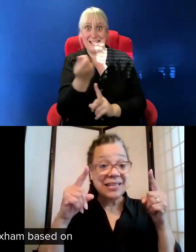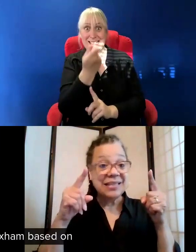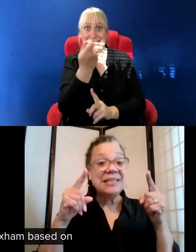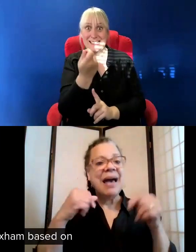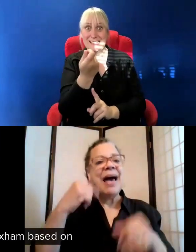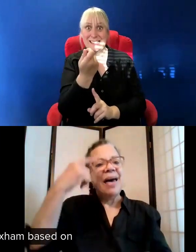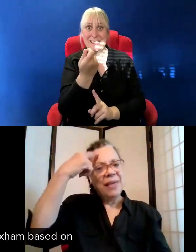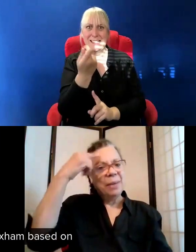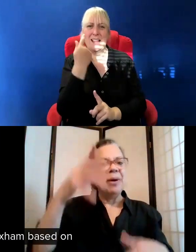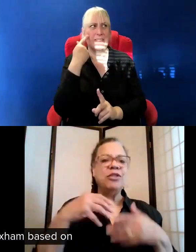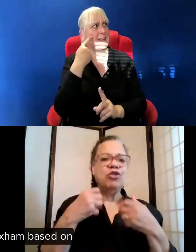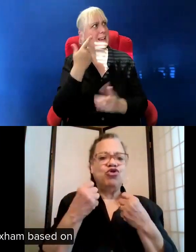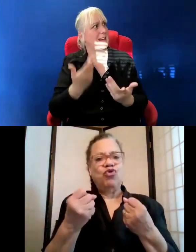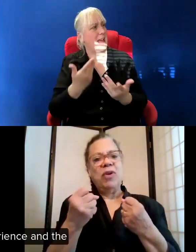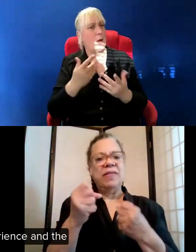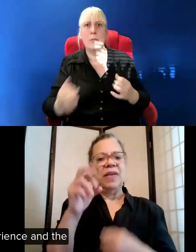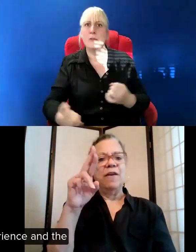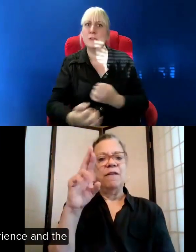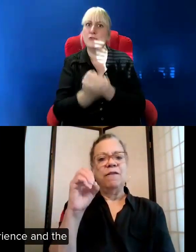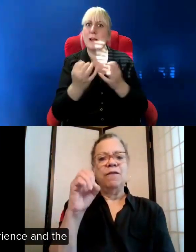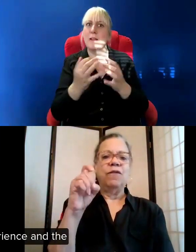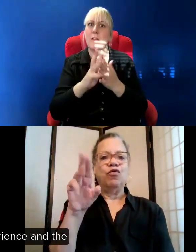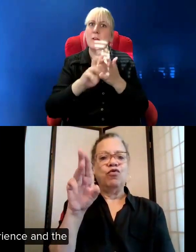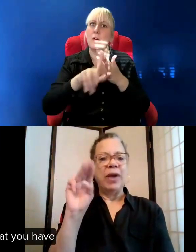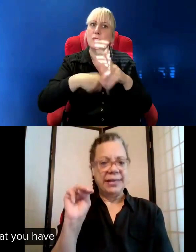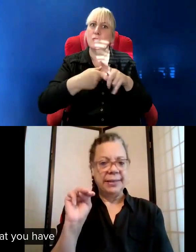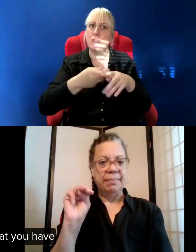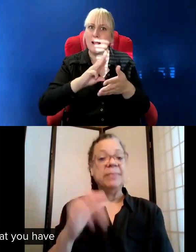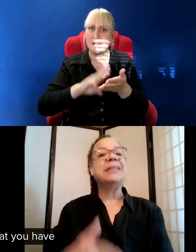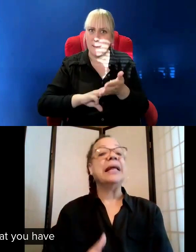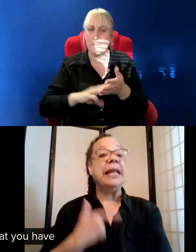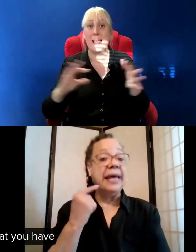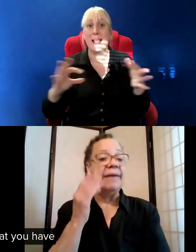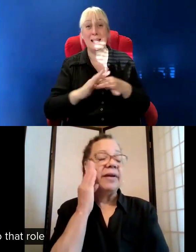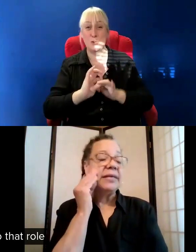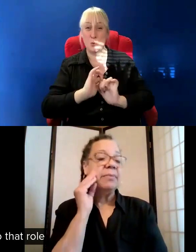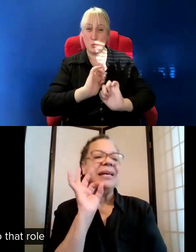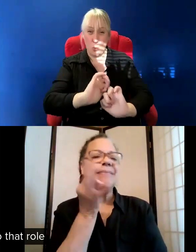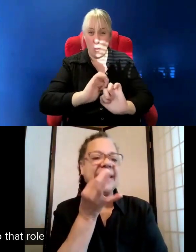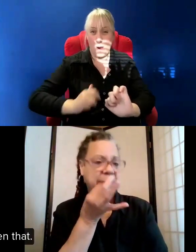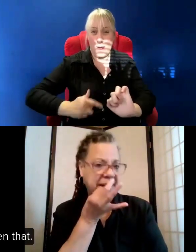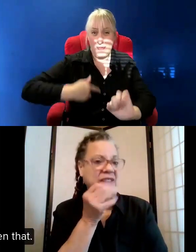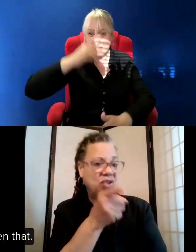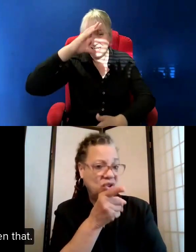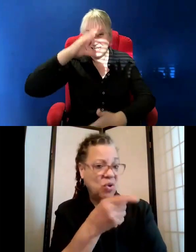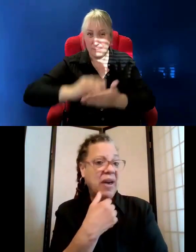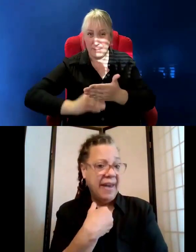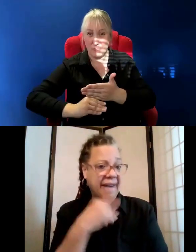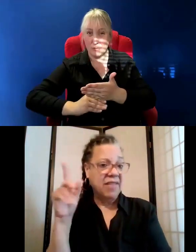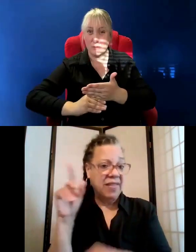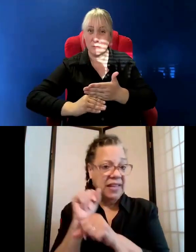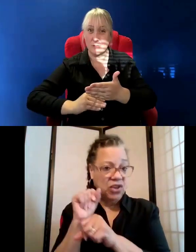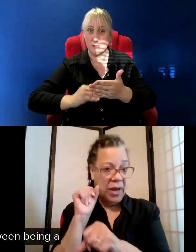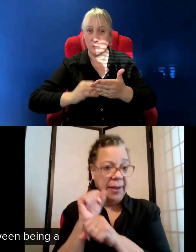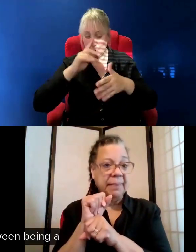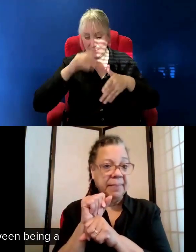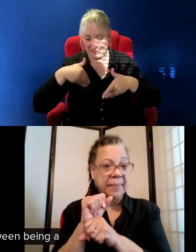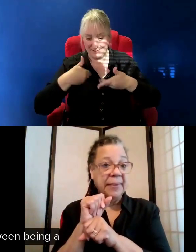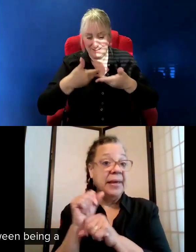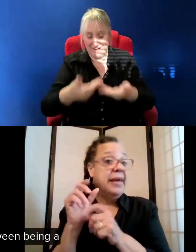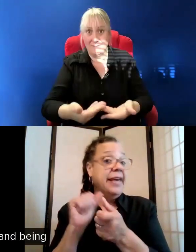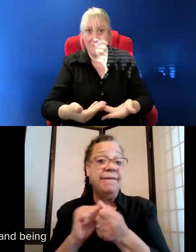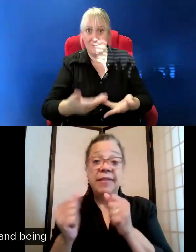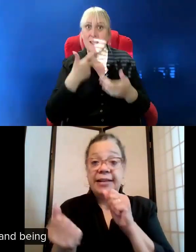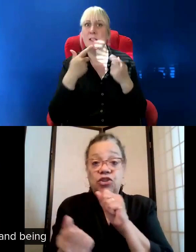the strength of Wrexham based on the lived experience and the expertise that you have brought to that role, and even that change